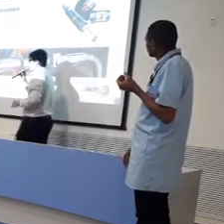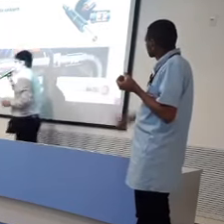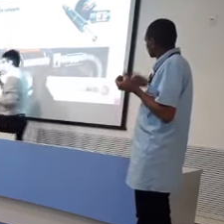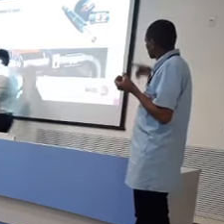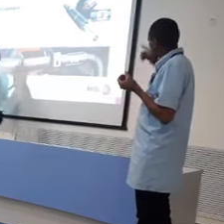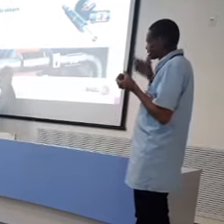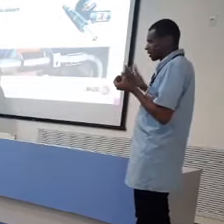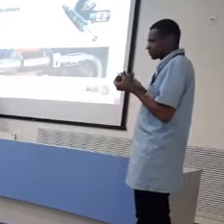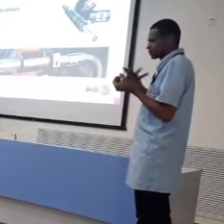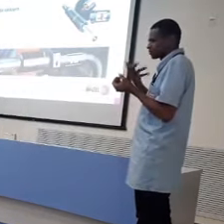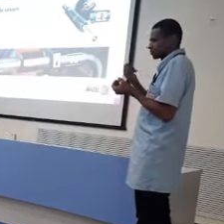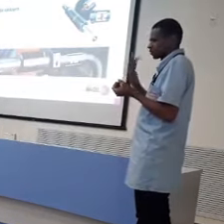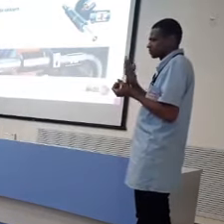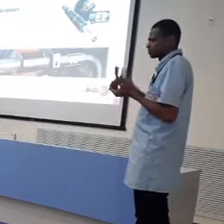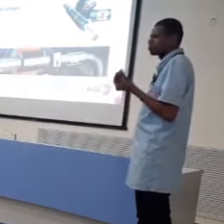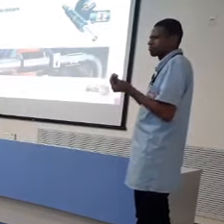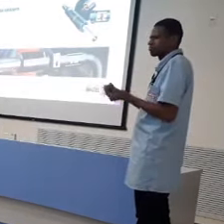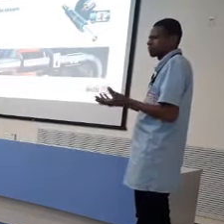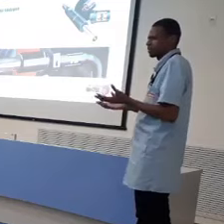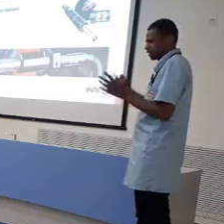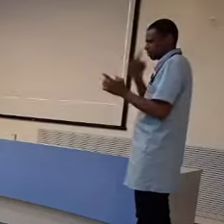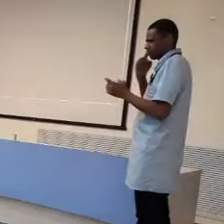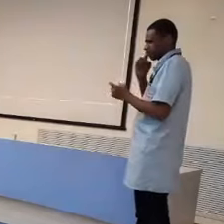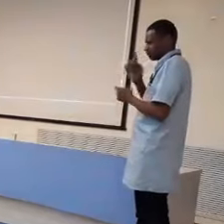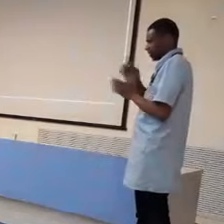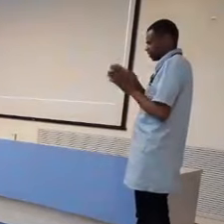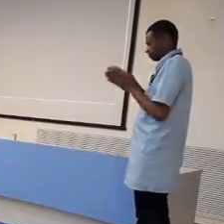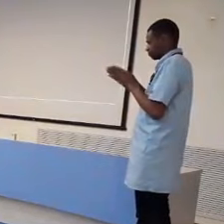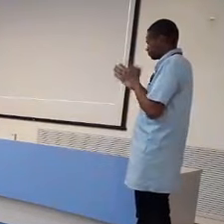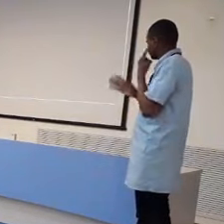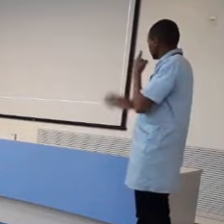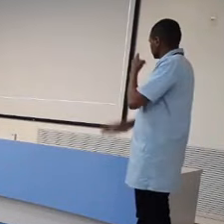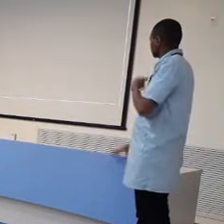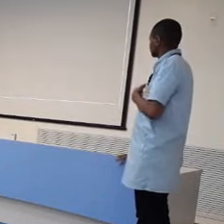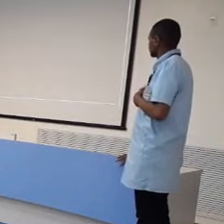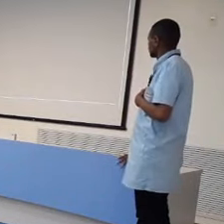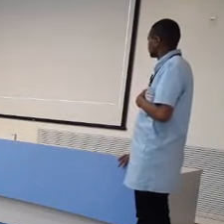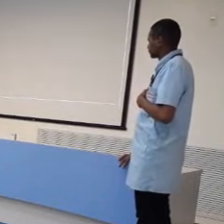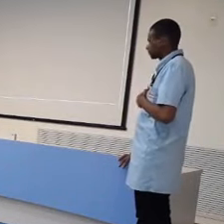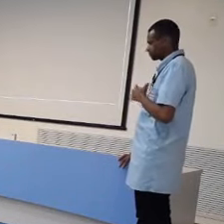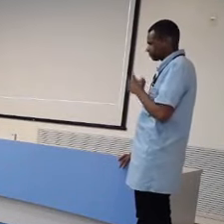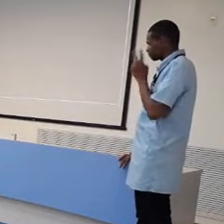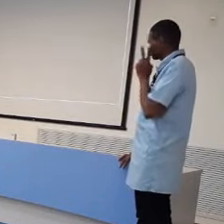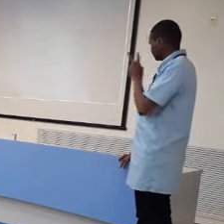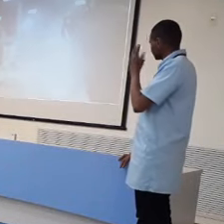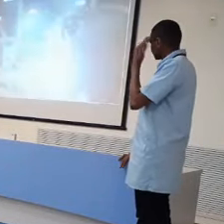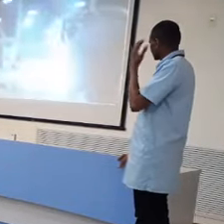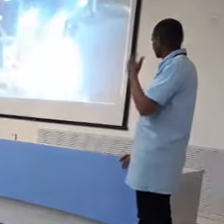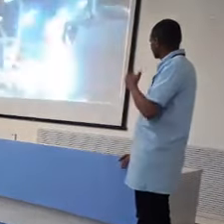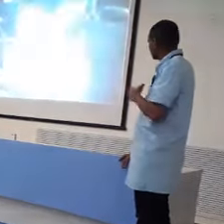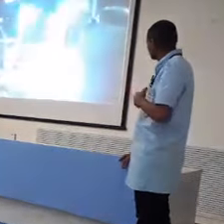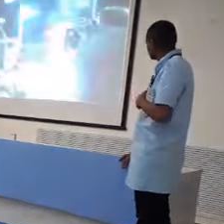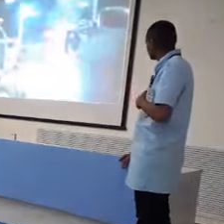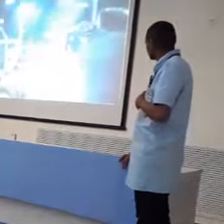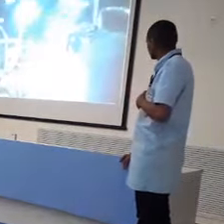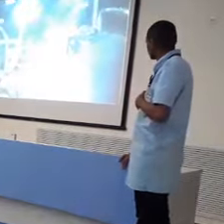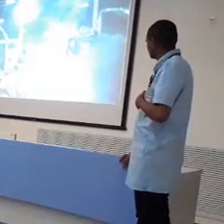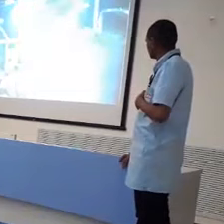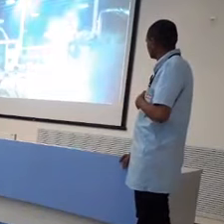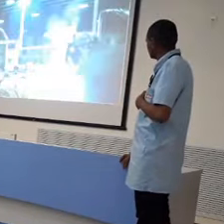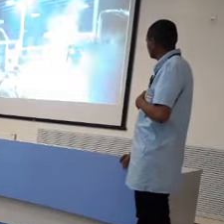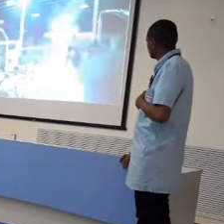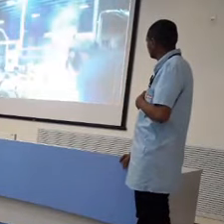giro. Tem um vídeo dela funcionando aqui e vamos entender perfeitamente para que funciona. Revolution has created